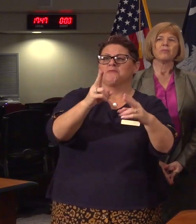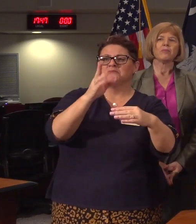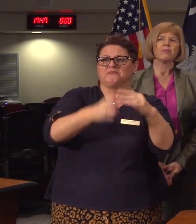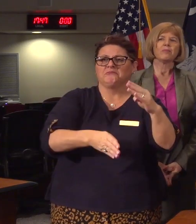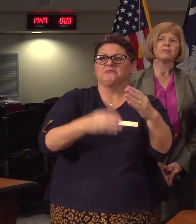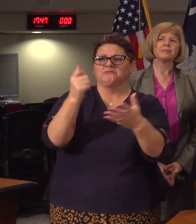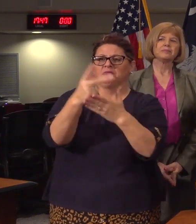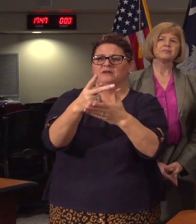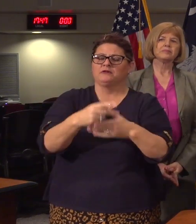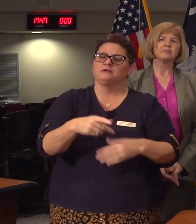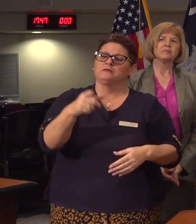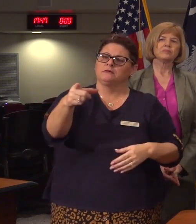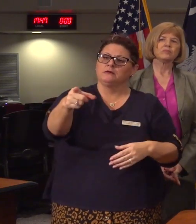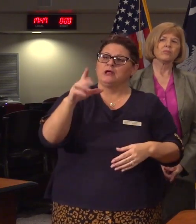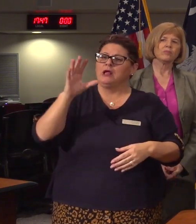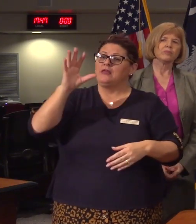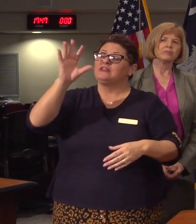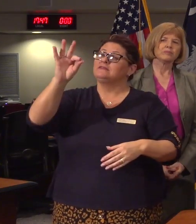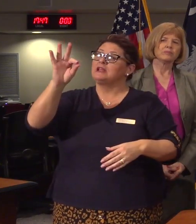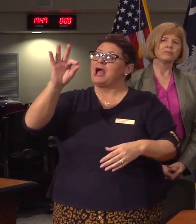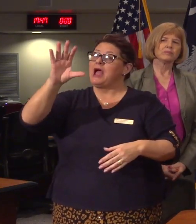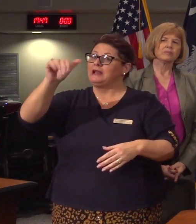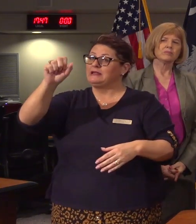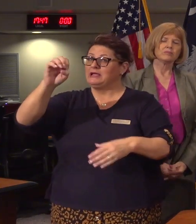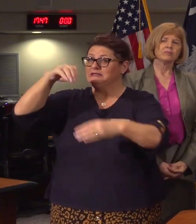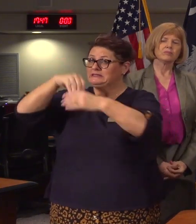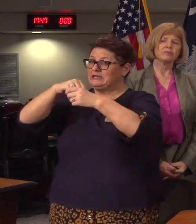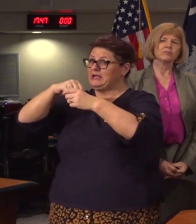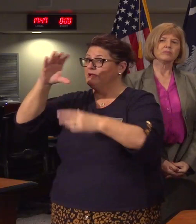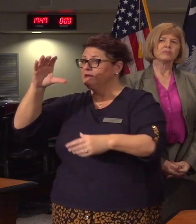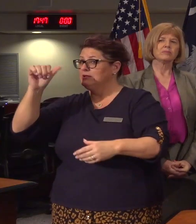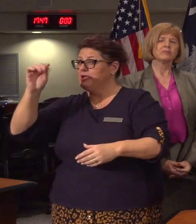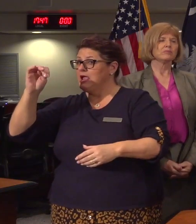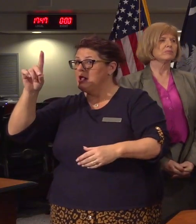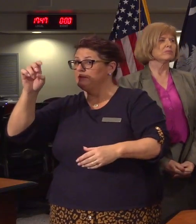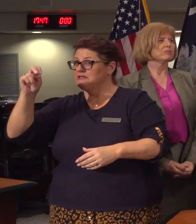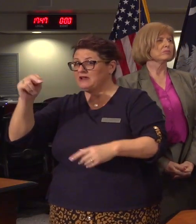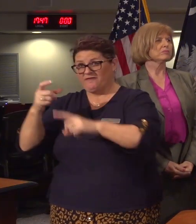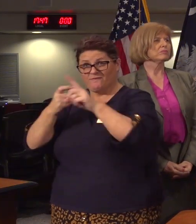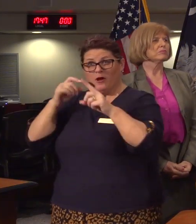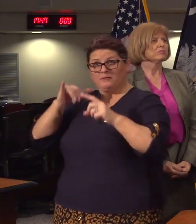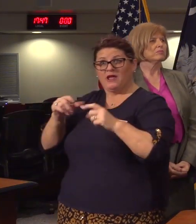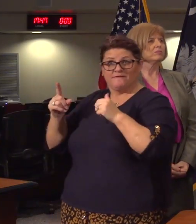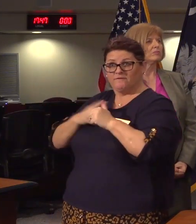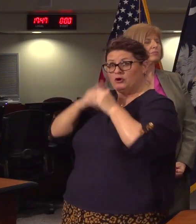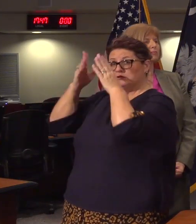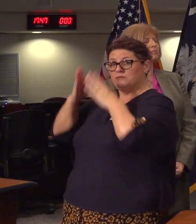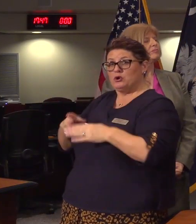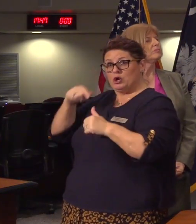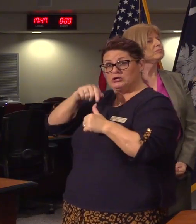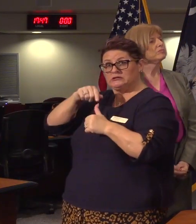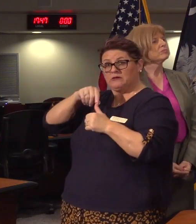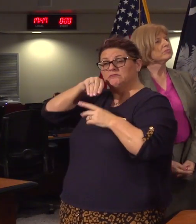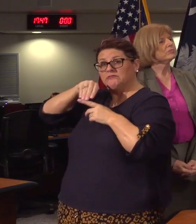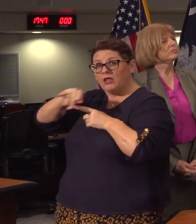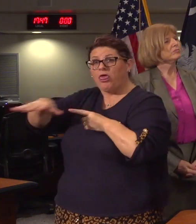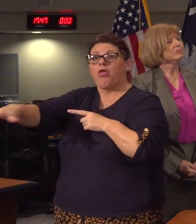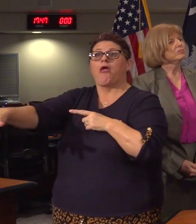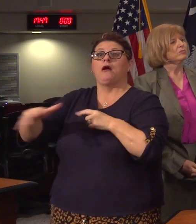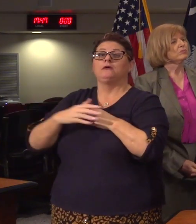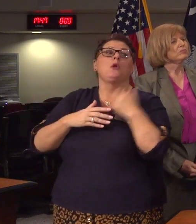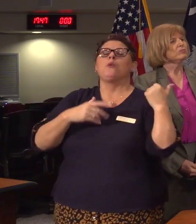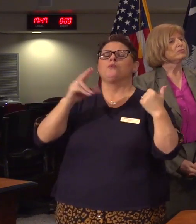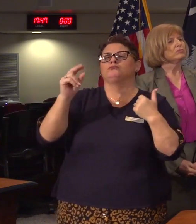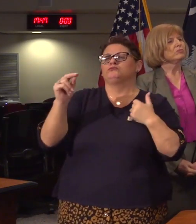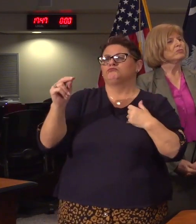all 9 cases in Camden all related to the original case that was discovered or reported on Friday?